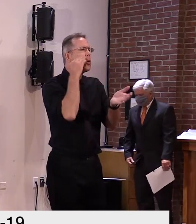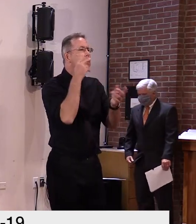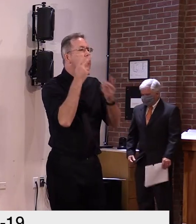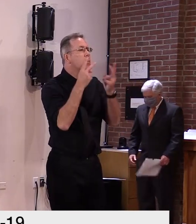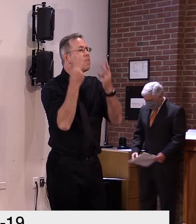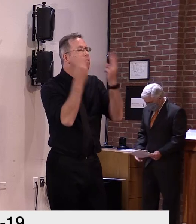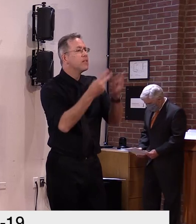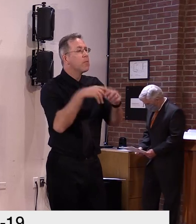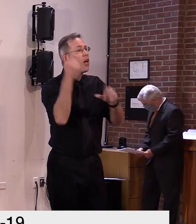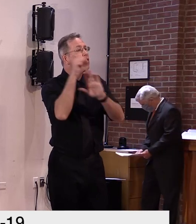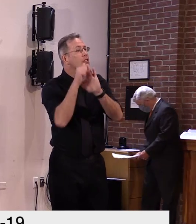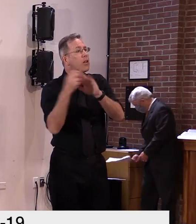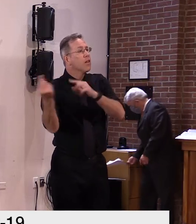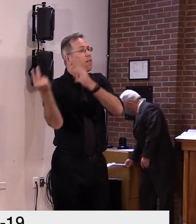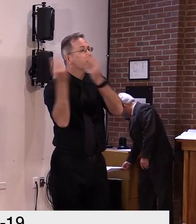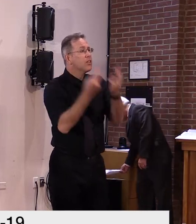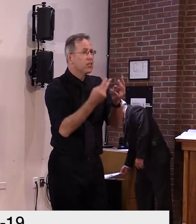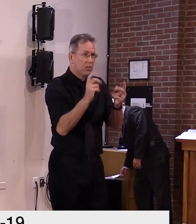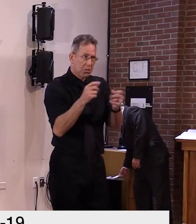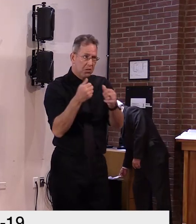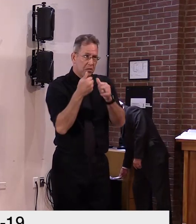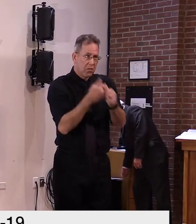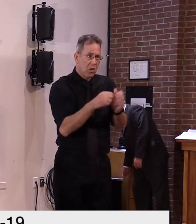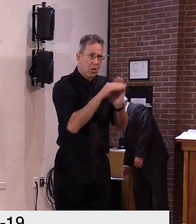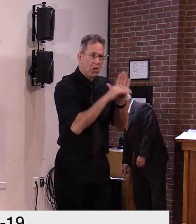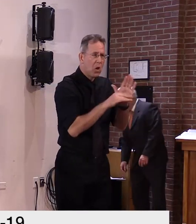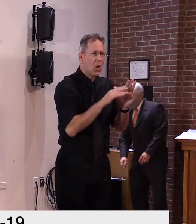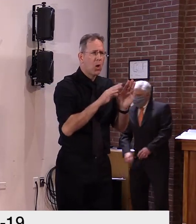Okay. For that mortality study,